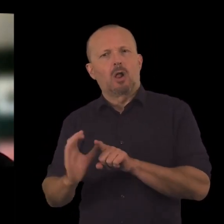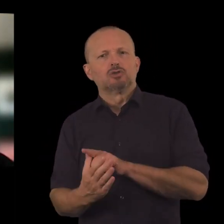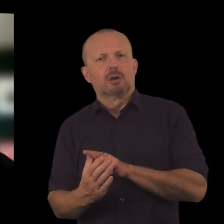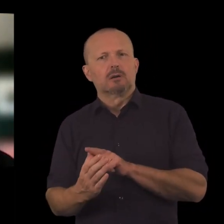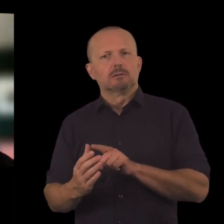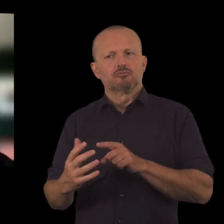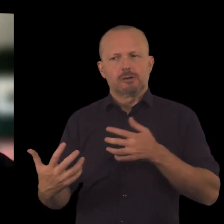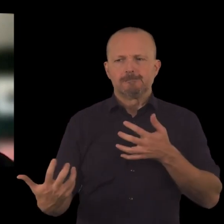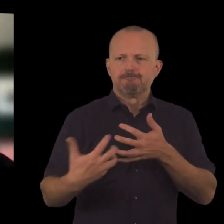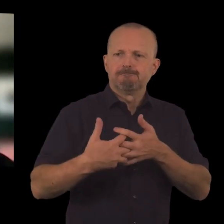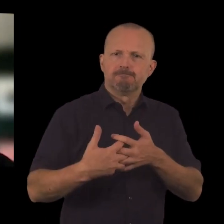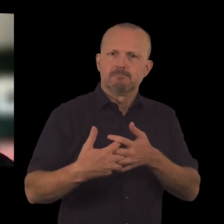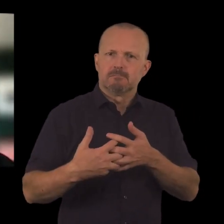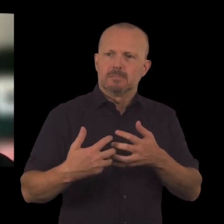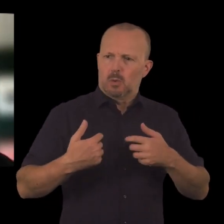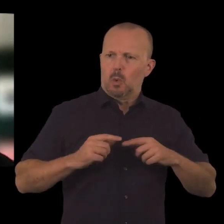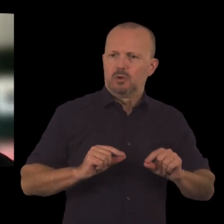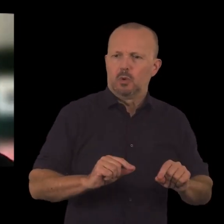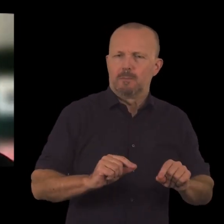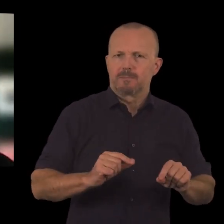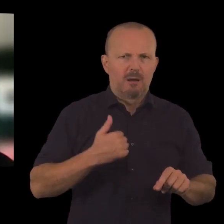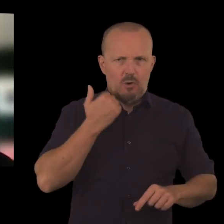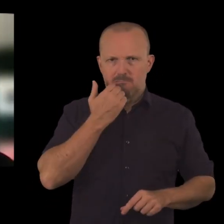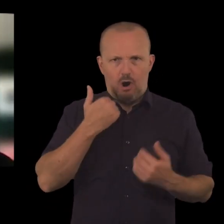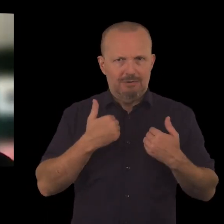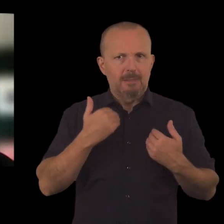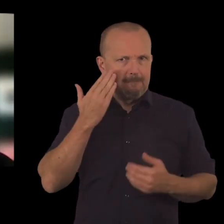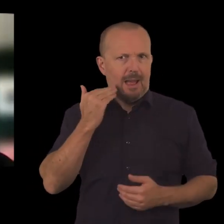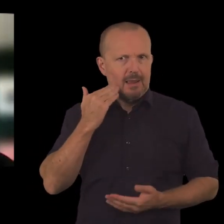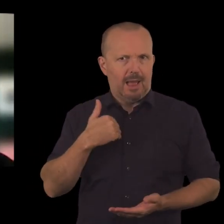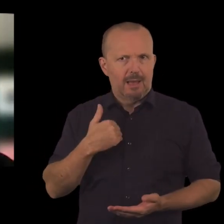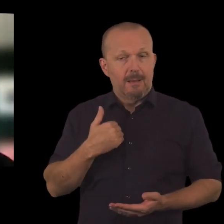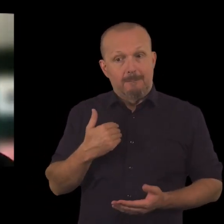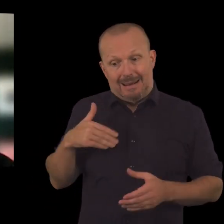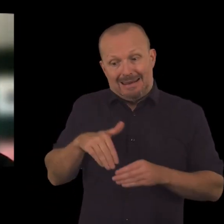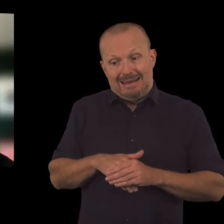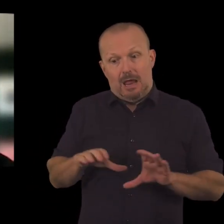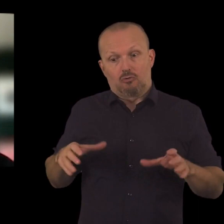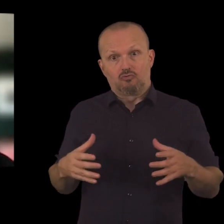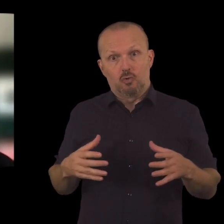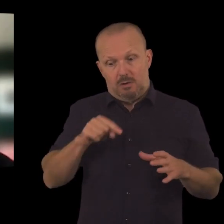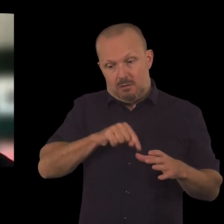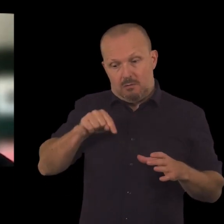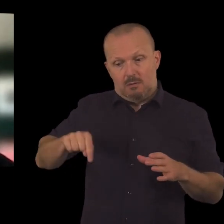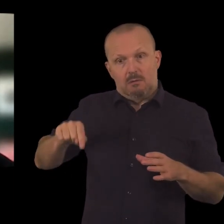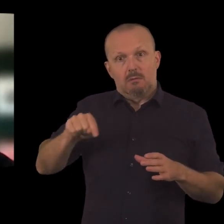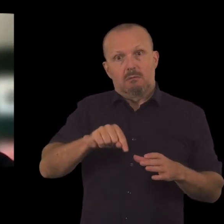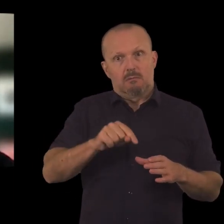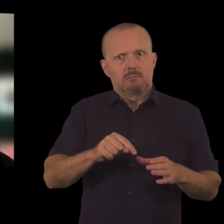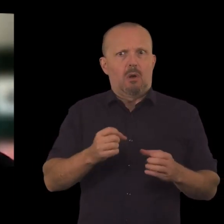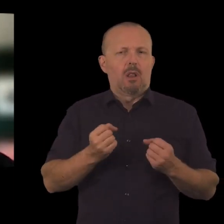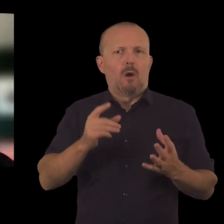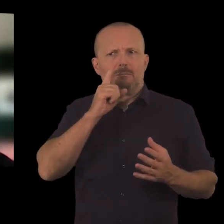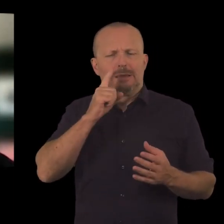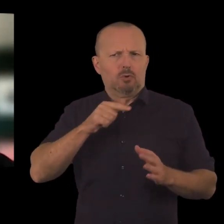reality of people who've experienced homelessness in New Zealand means that a lot of people are Māori or Pacific. So